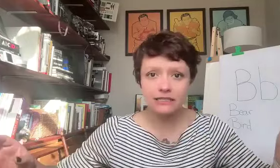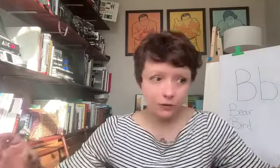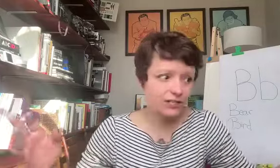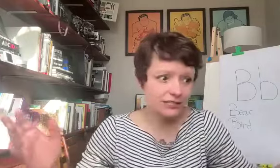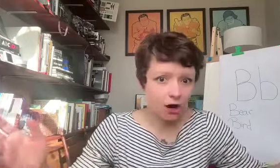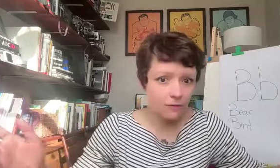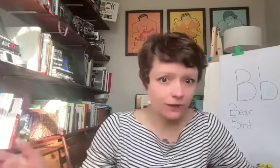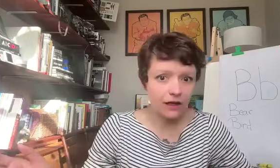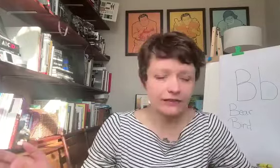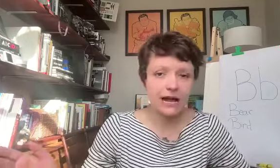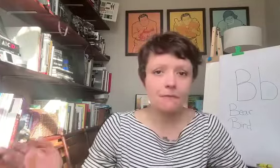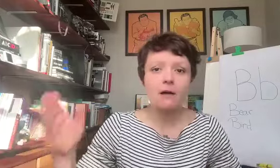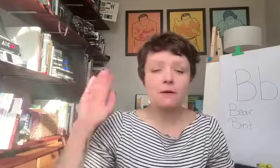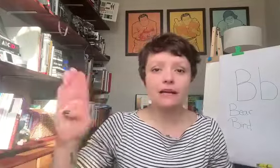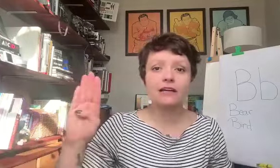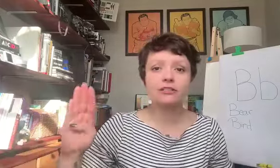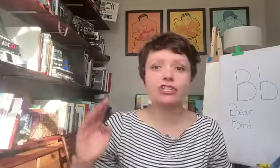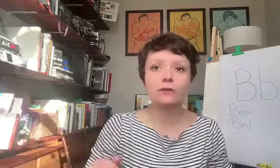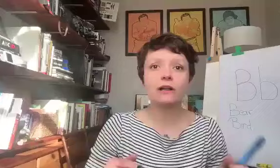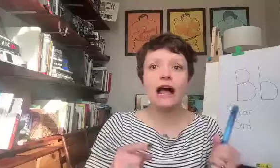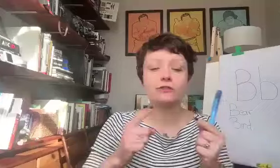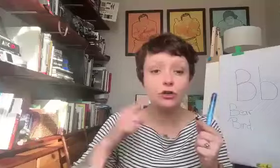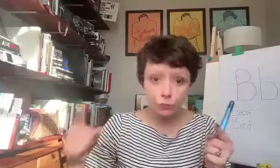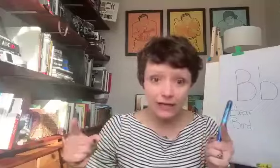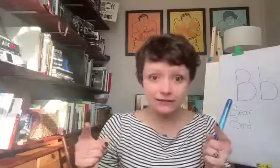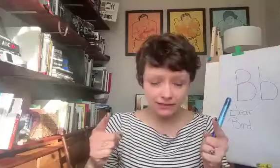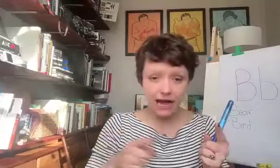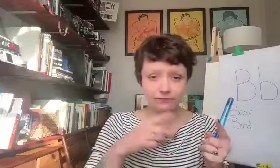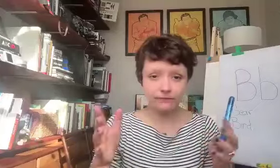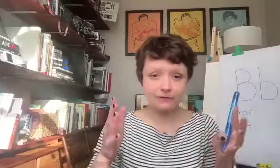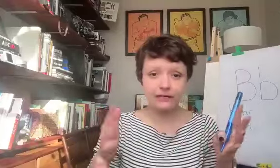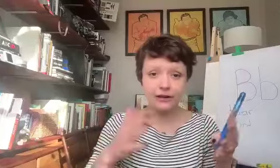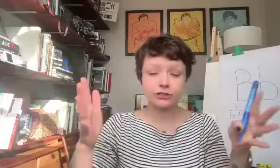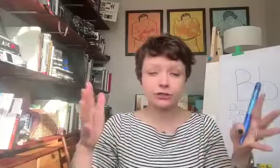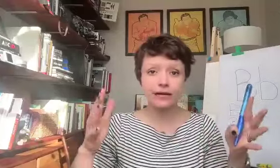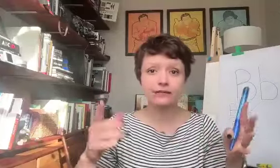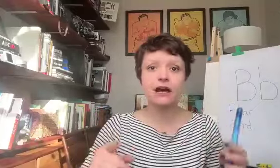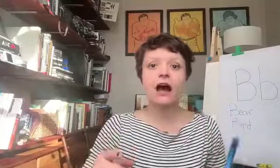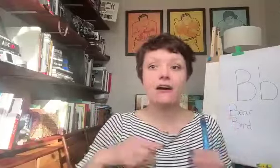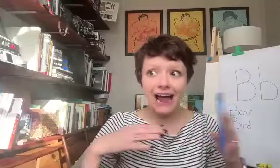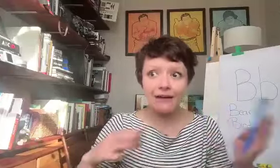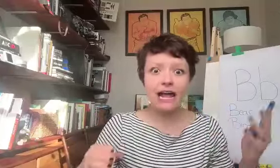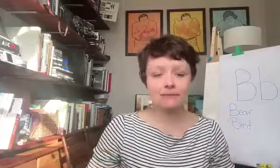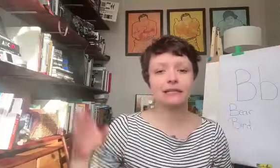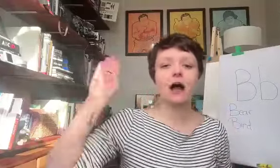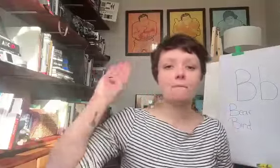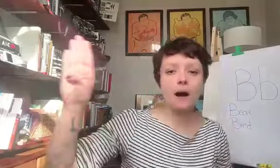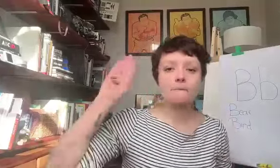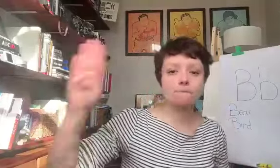like we just stay home and read all the time, but because she will have 2 weeks, because every letter is 2 weeks, of every day being like